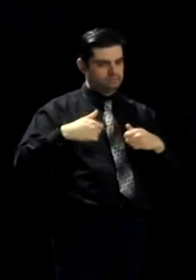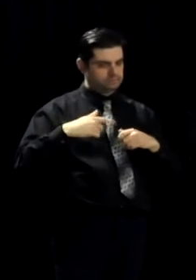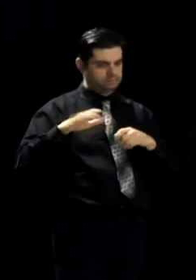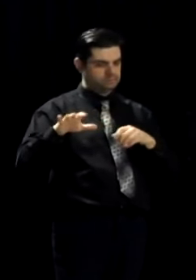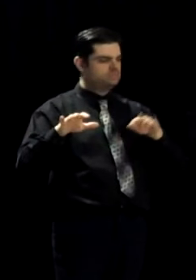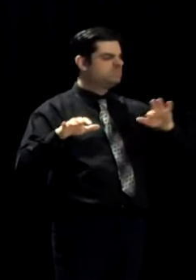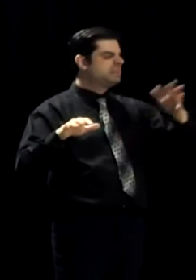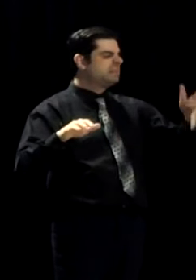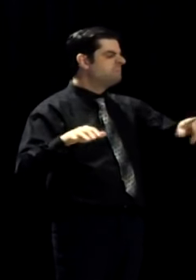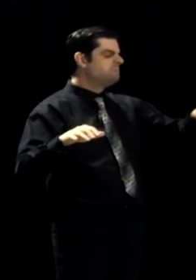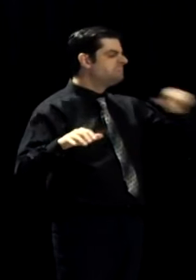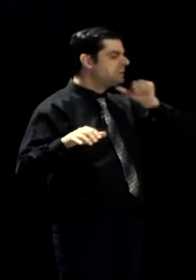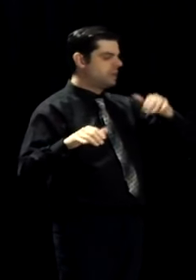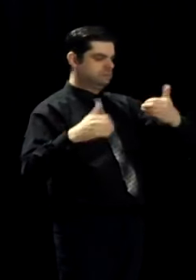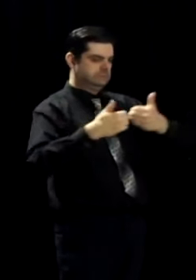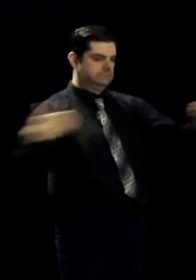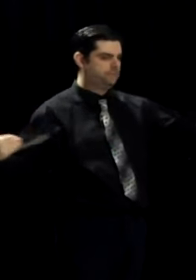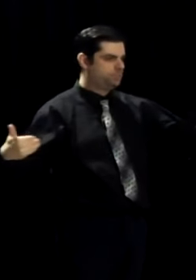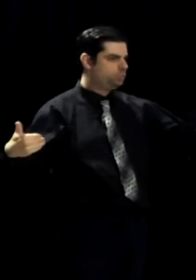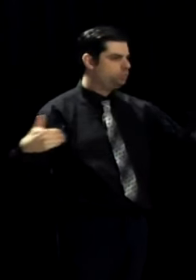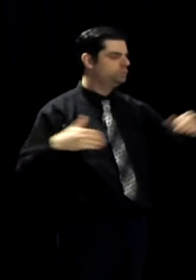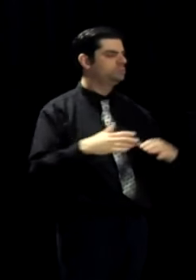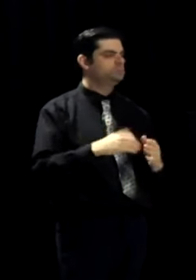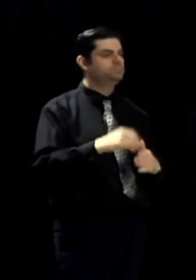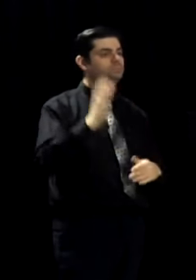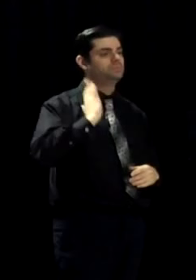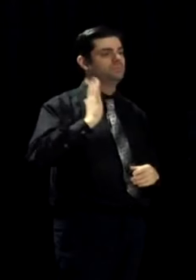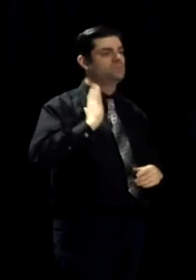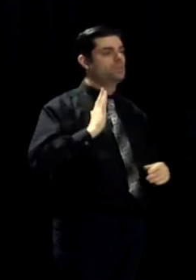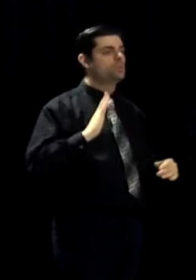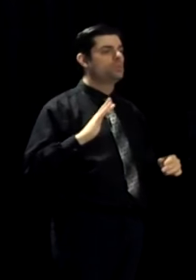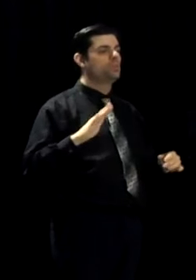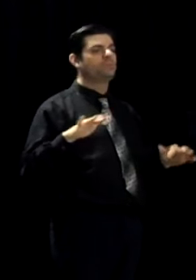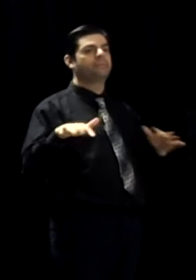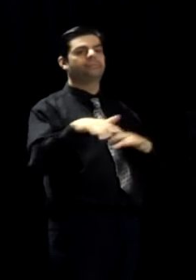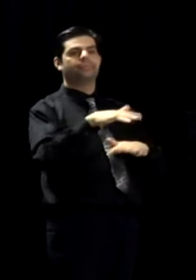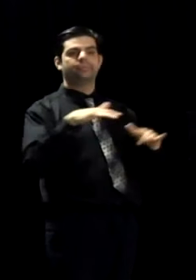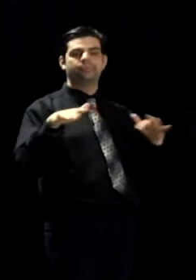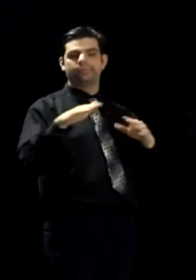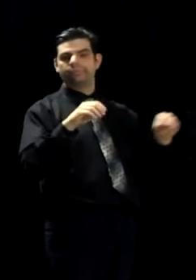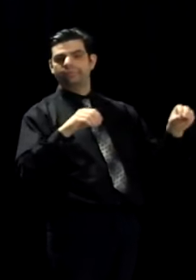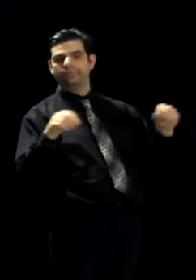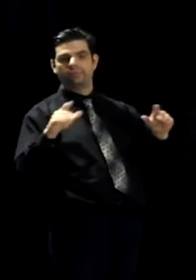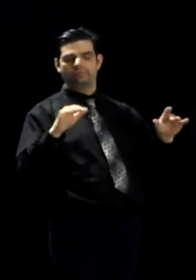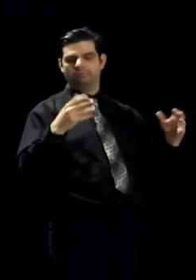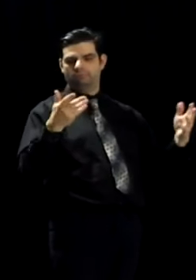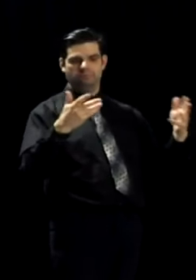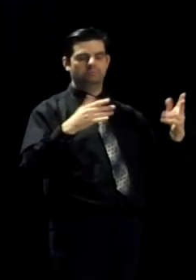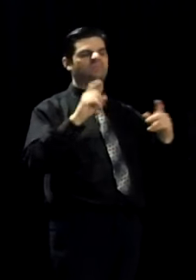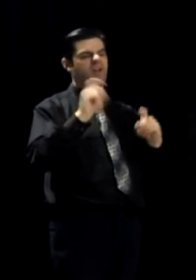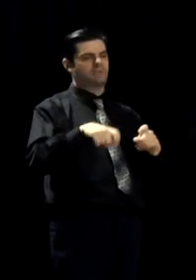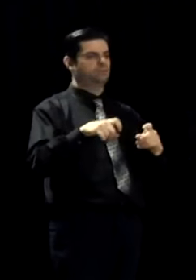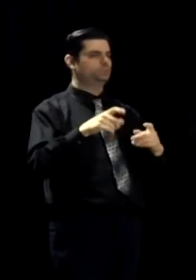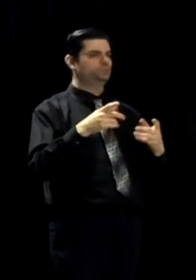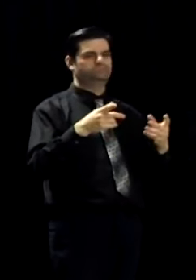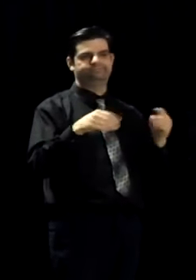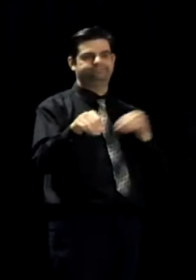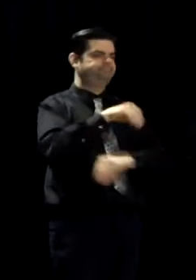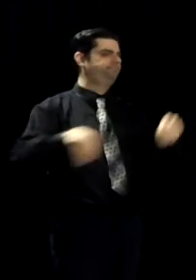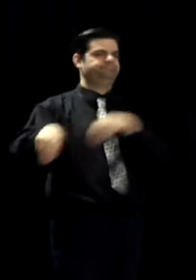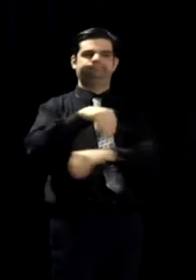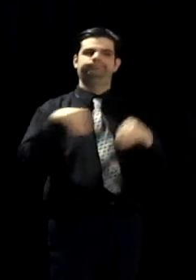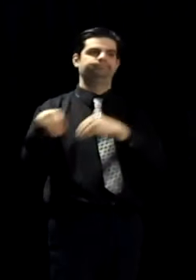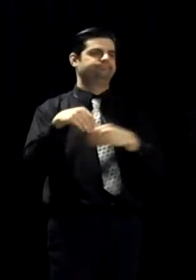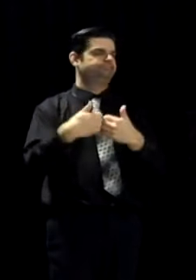they were. So again, if you're COVID, if you're asymptomatic, or if you're sick, they'll go and they should be